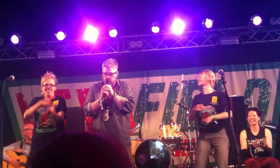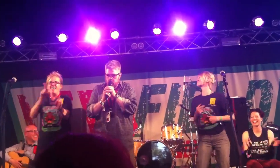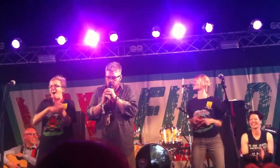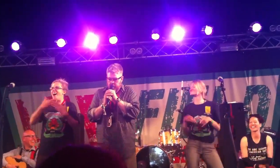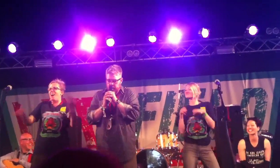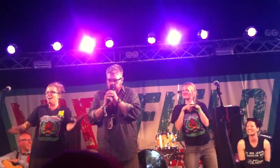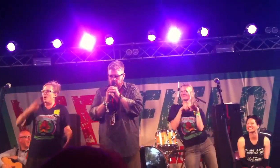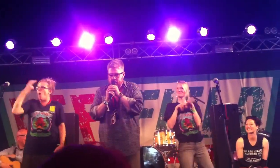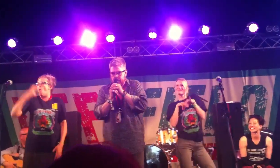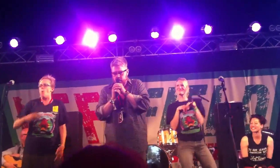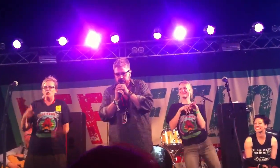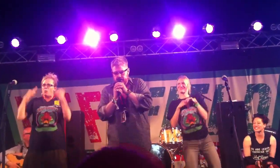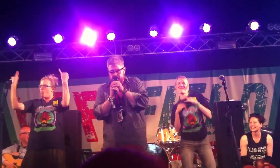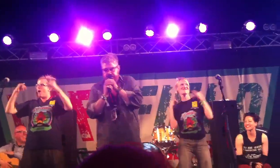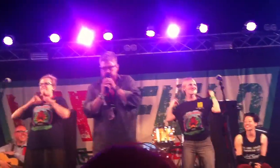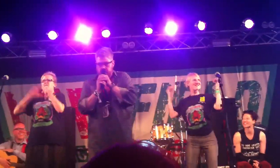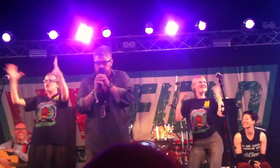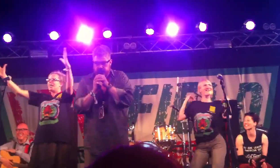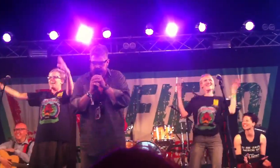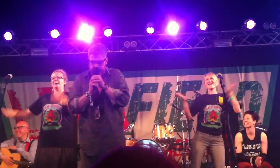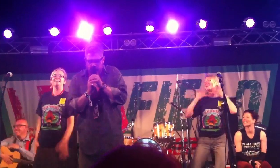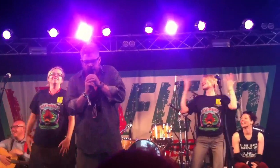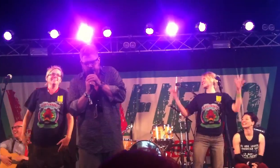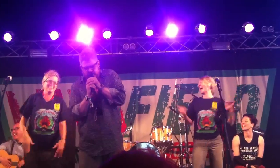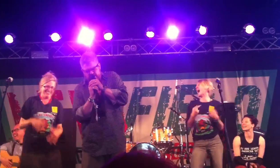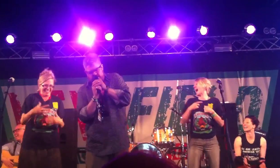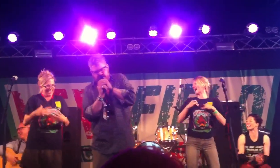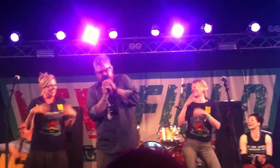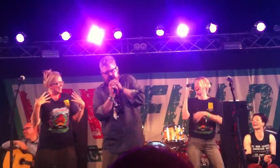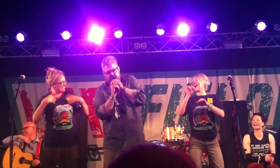Young and warm and wild and furry.